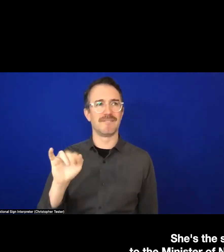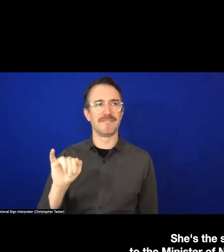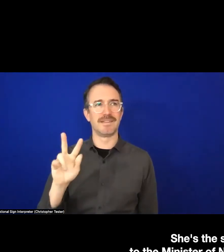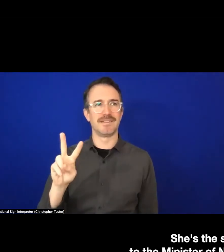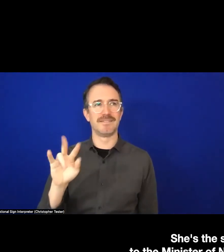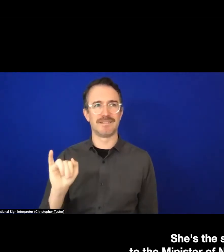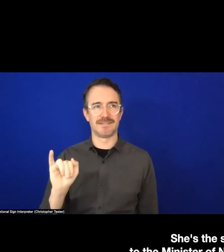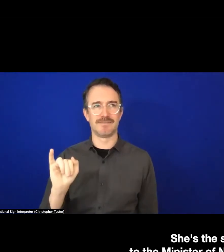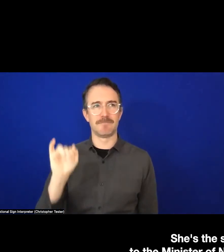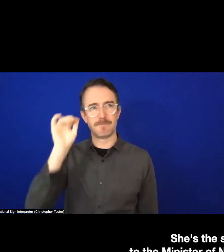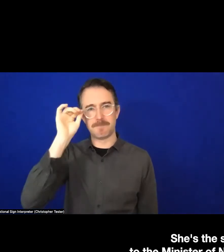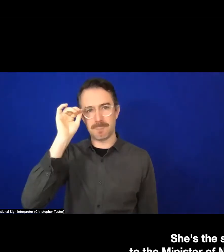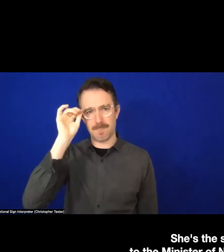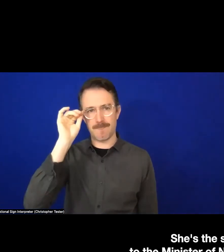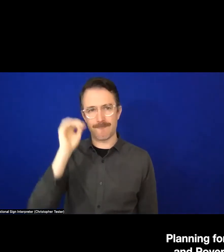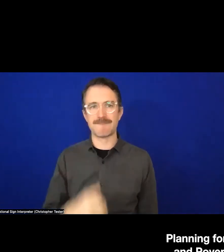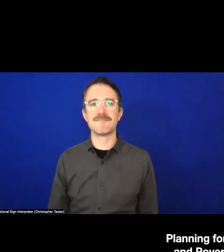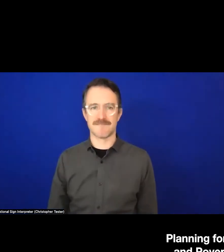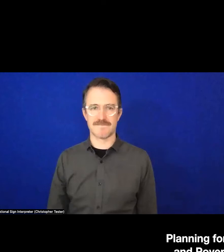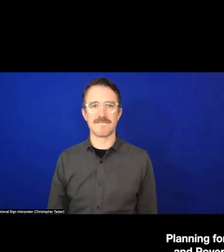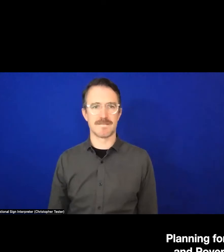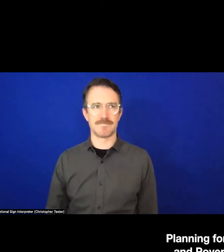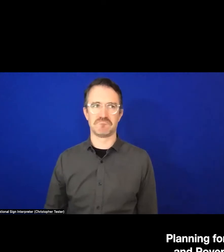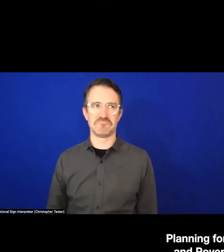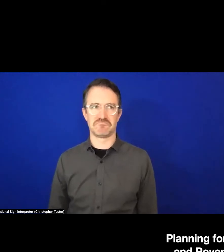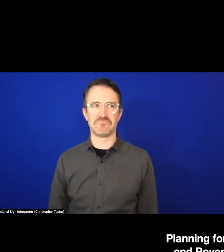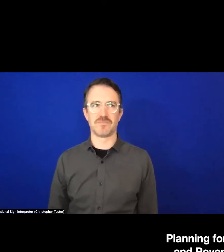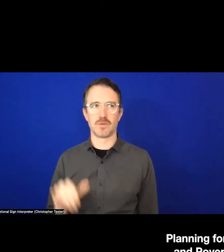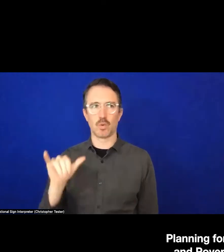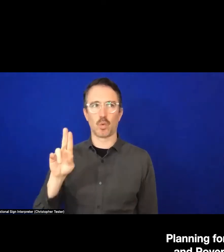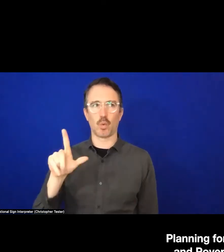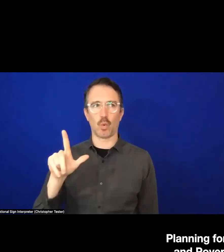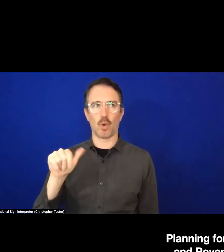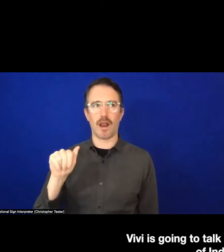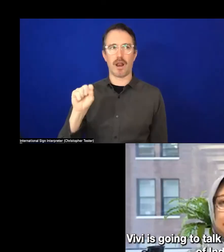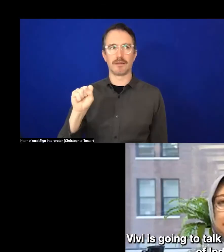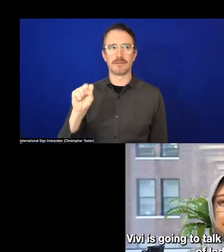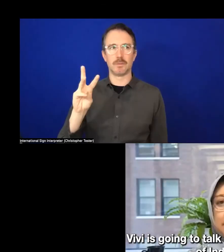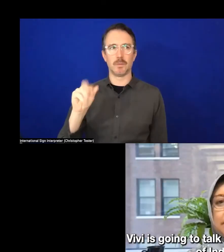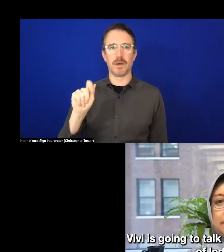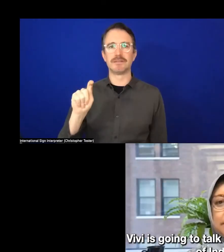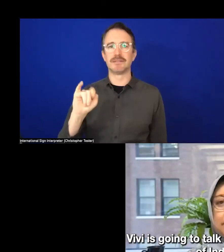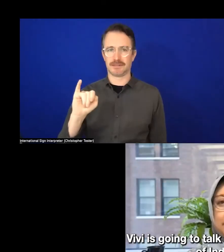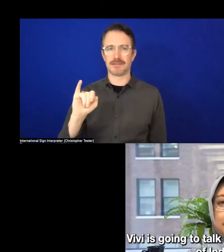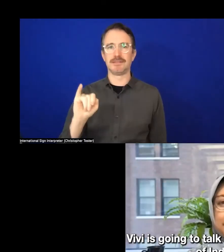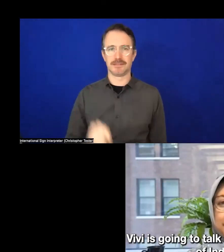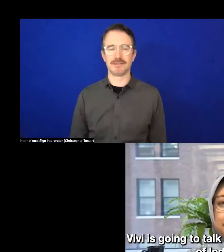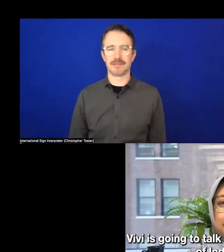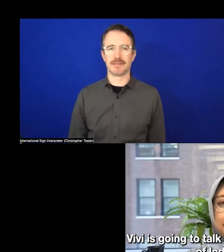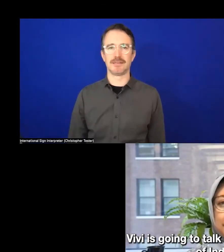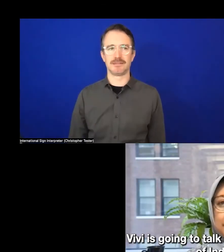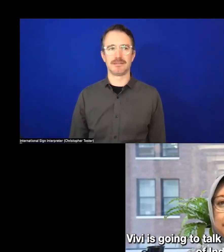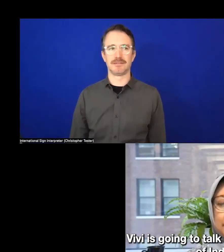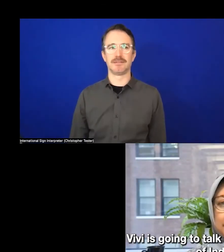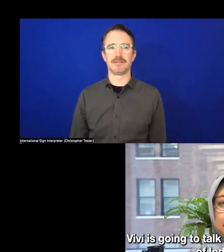Yulaswati. She's the senior advisor to the Minister of National Development, Planning for Social Affairs and Poverty Reduction. Vivi is going to talk about